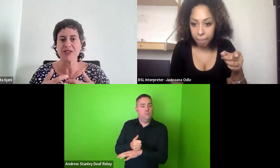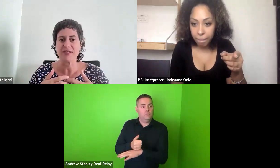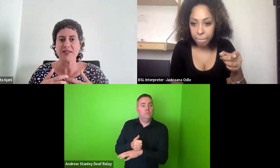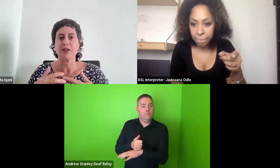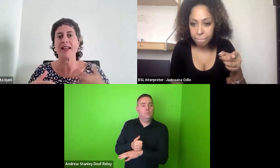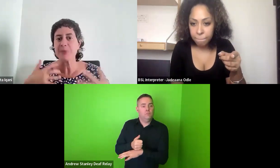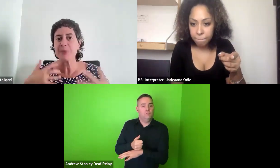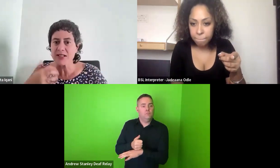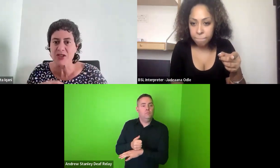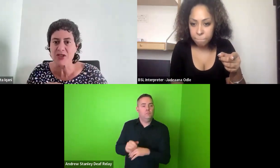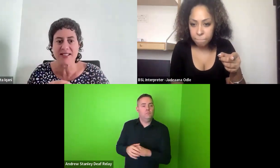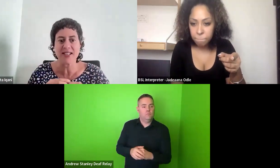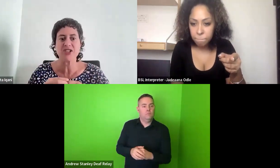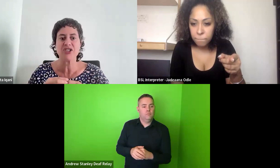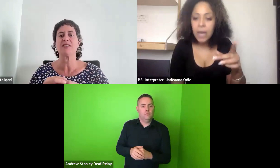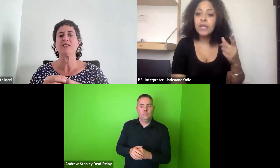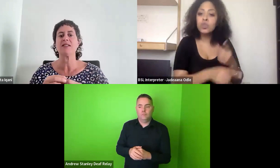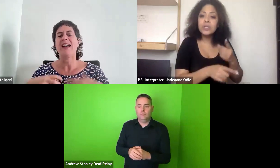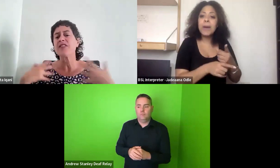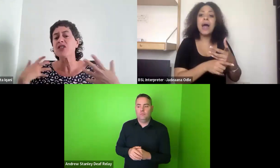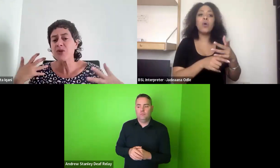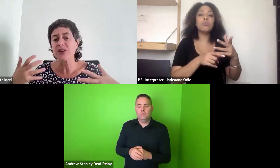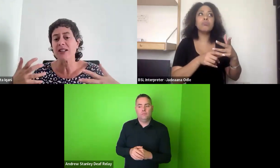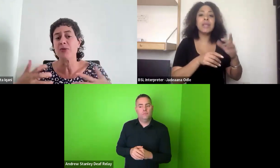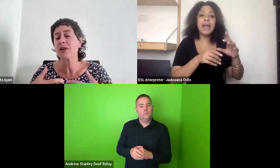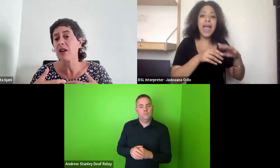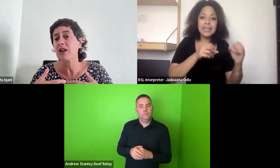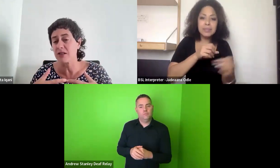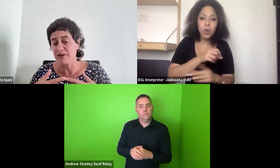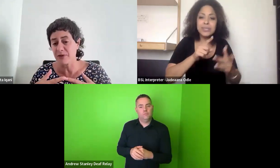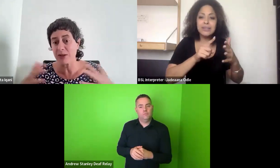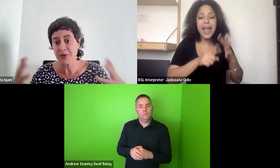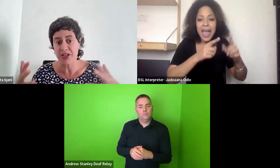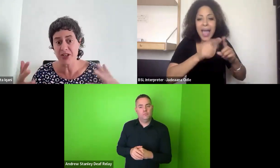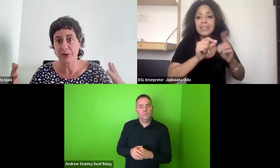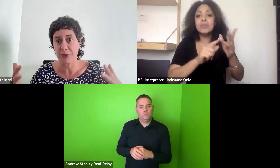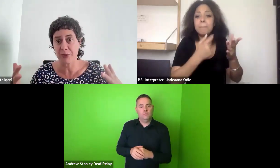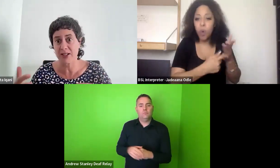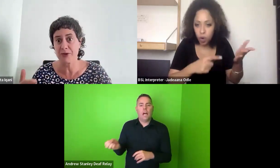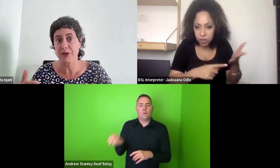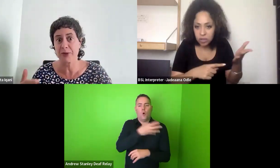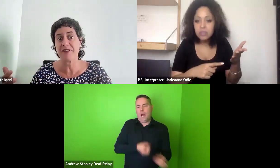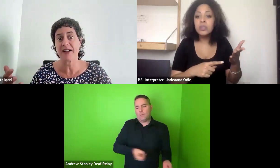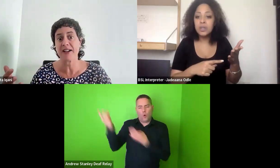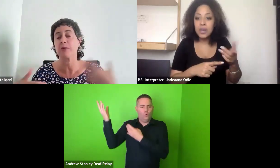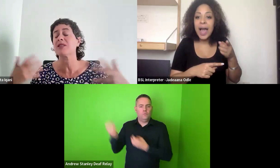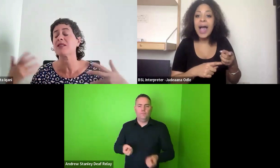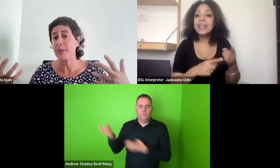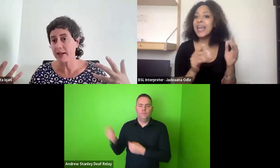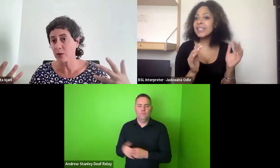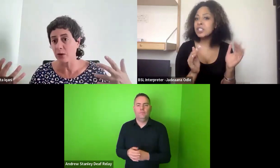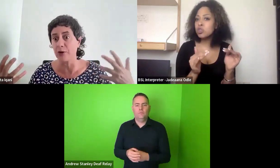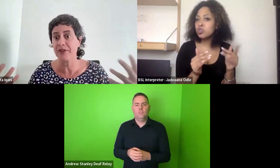of questions of export industrialization and the social and human cost of wealth creation through industrial manufacture